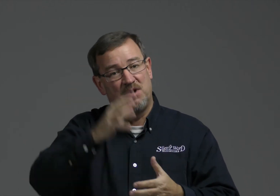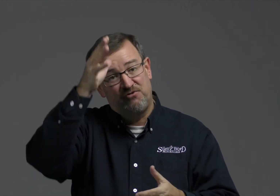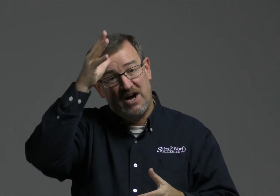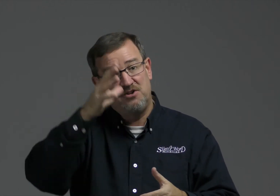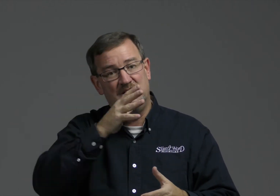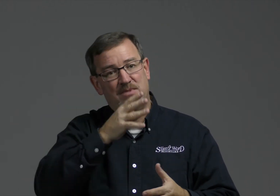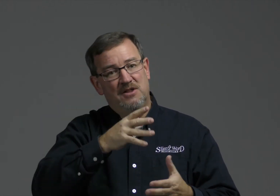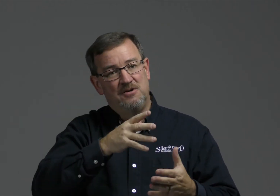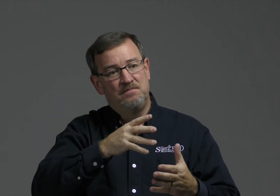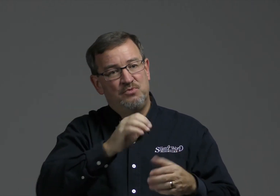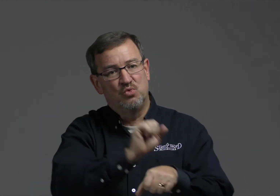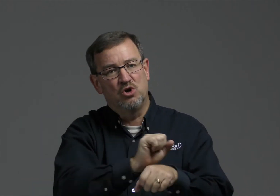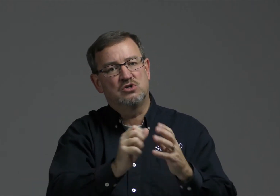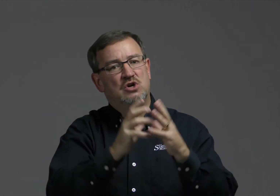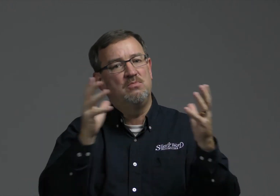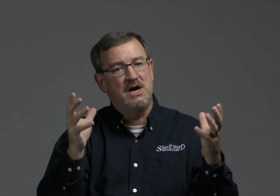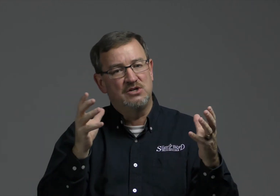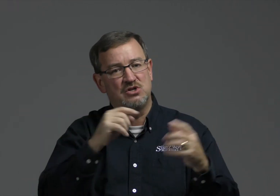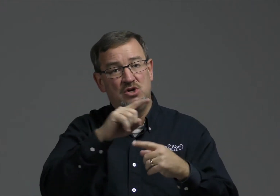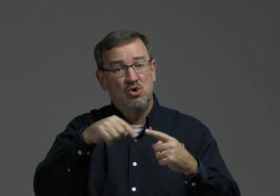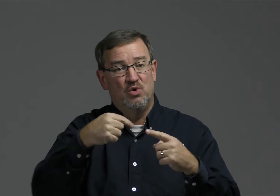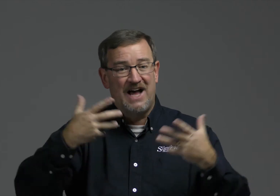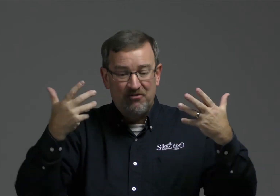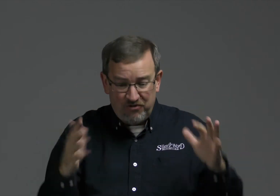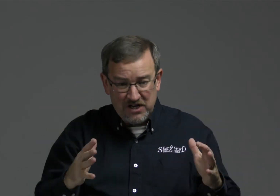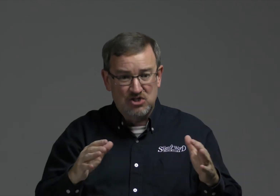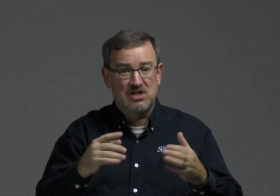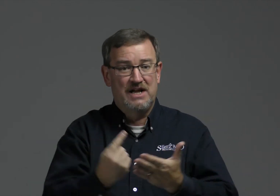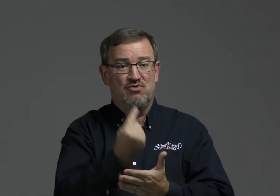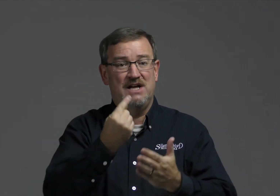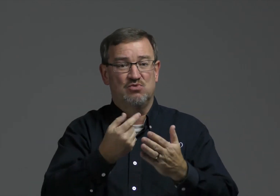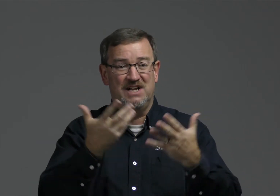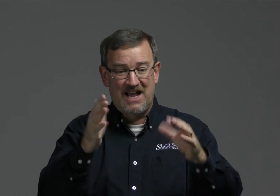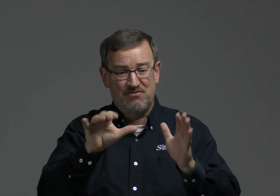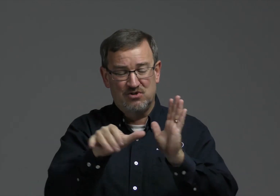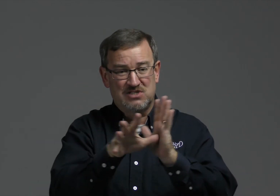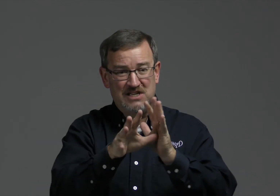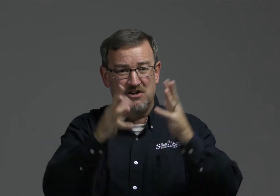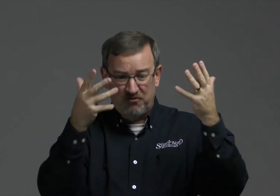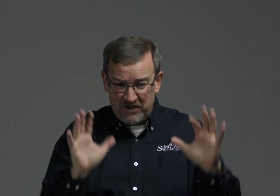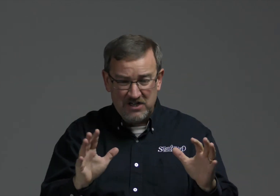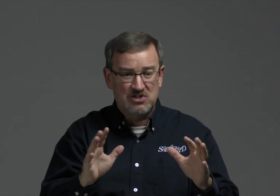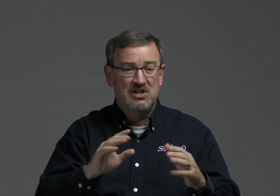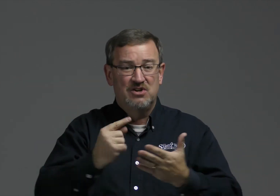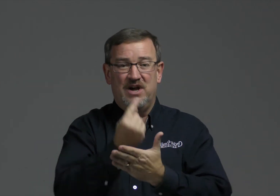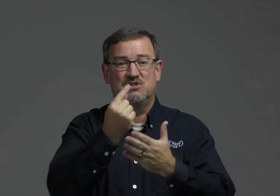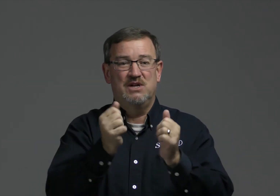My father and mother worked so much. When I finished and graduated, after senior finished, graduated